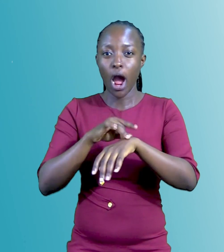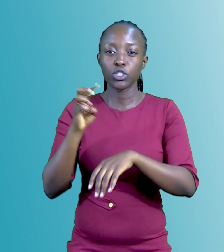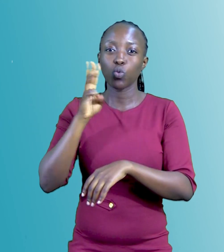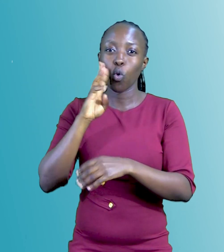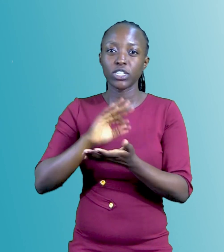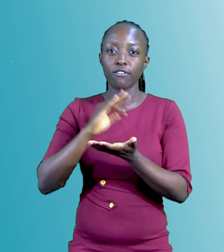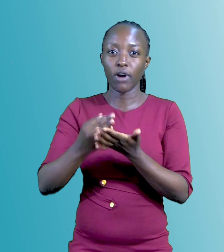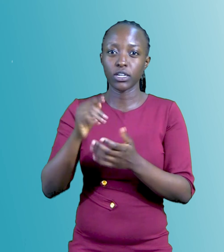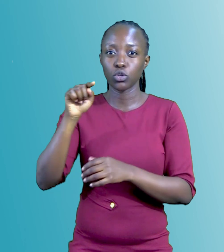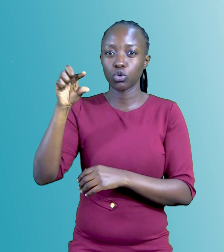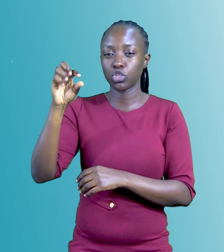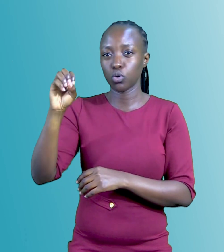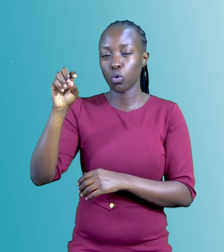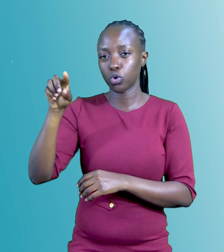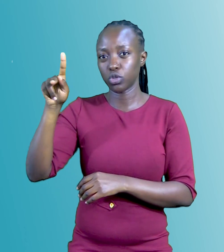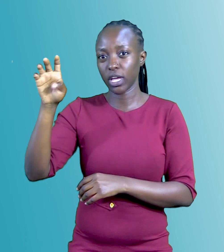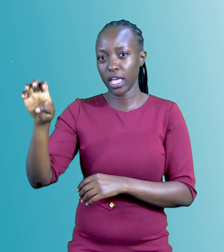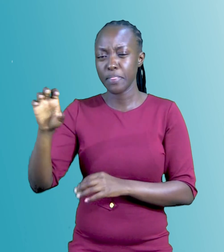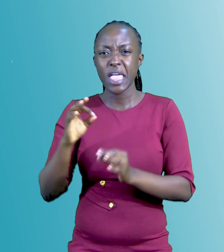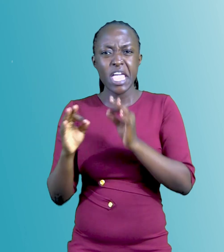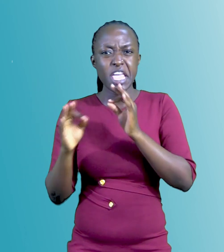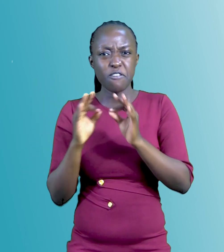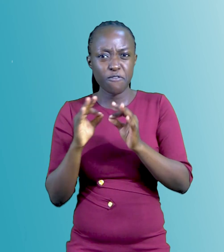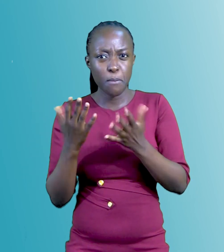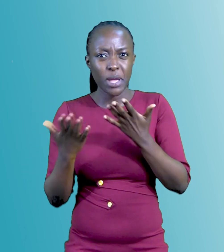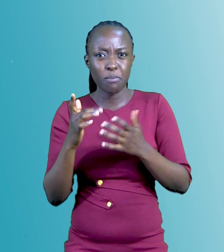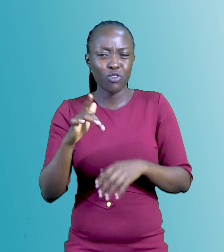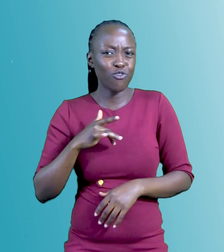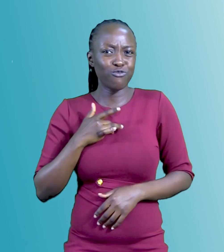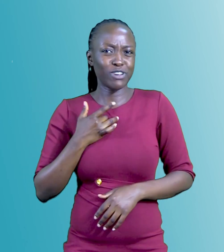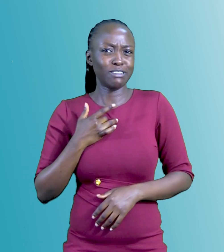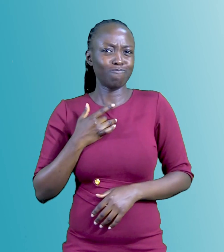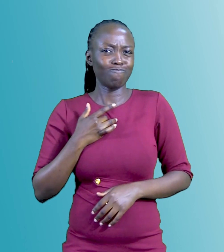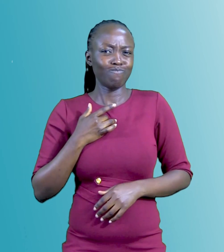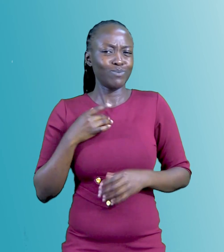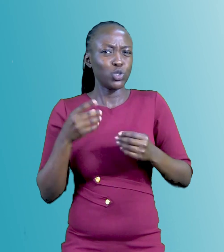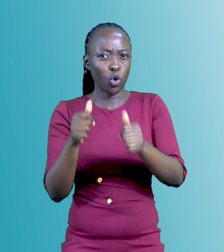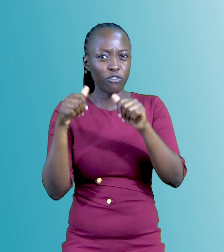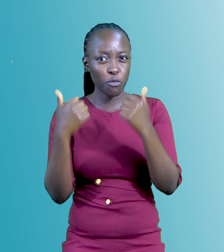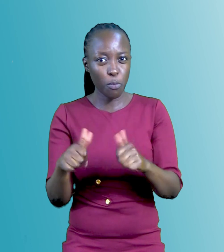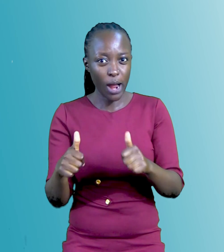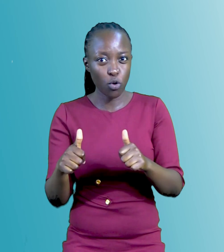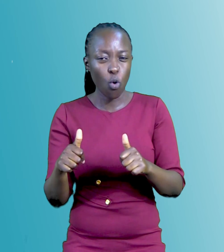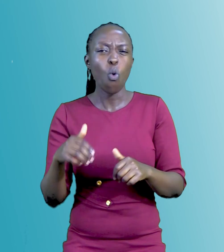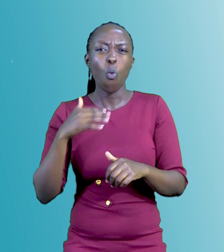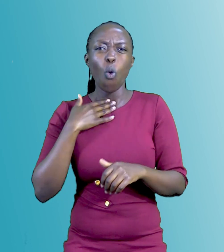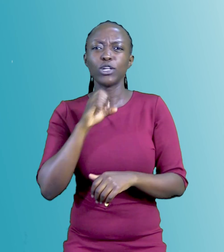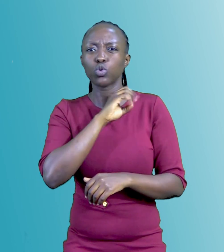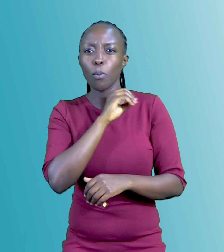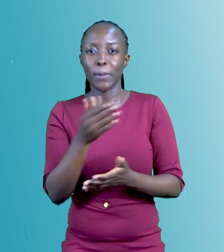info@waterfund.go.ke. If by any chance we do not meet your expectations and there is need to lodge a complaint, kindly do so on our